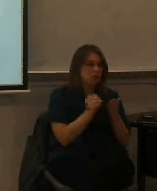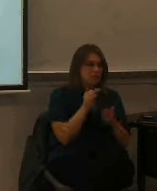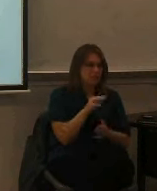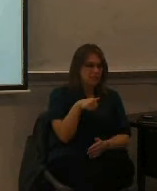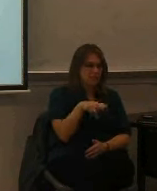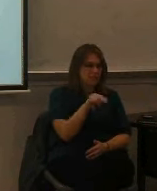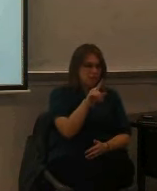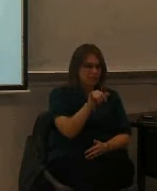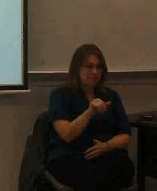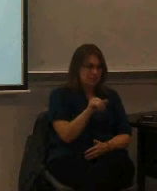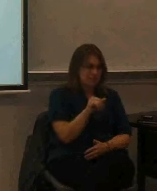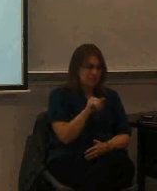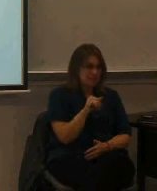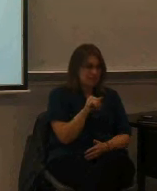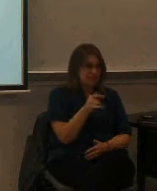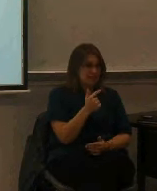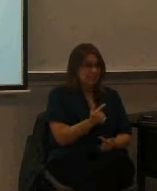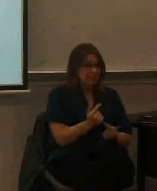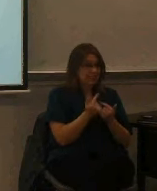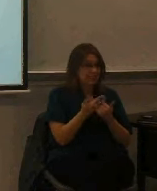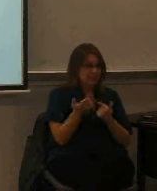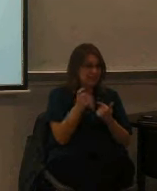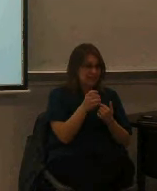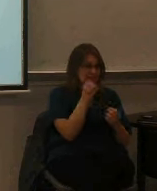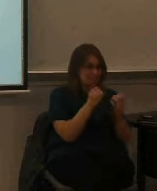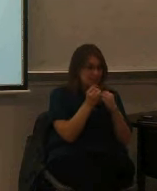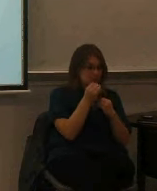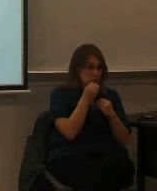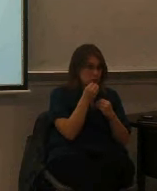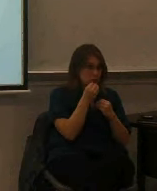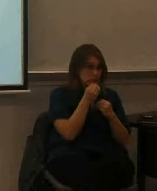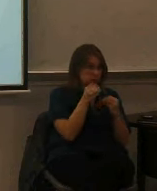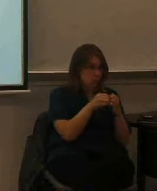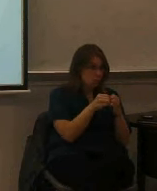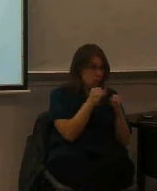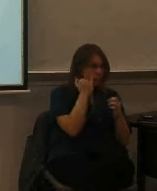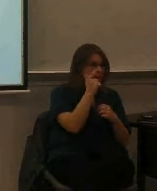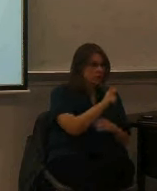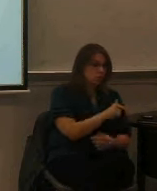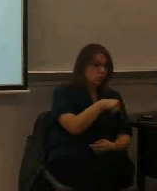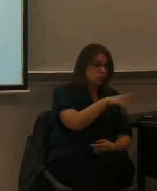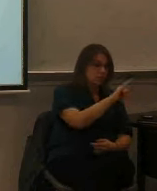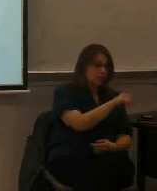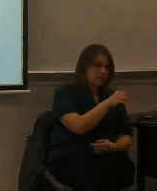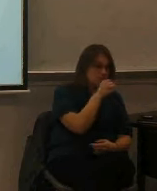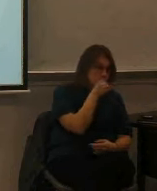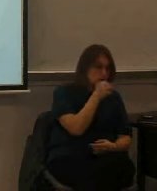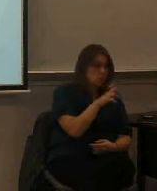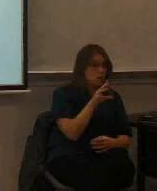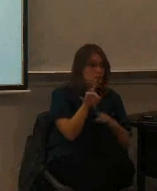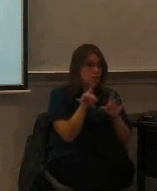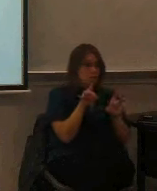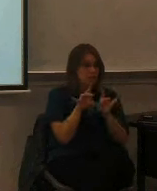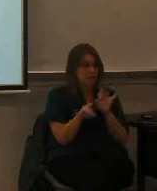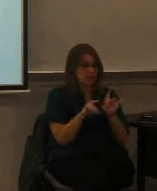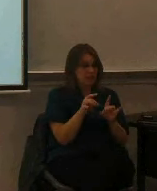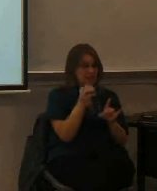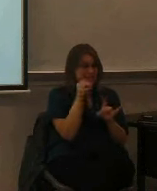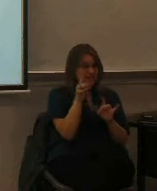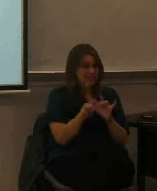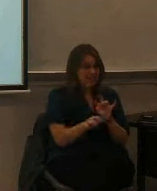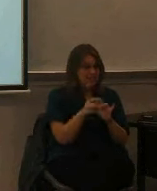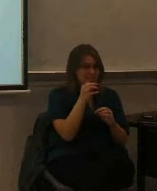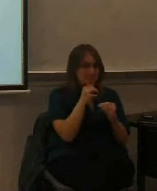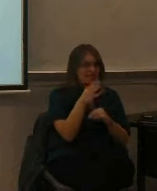The organisms, they'll have to eat more if it's a low quality food, or they'll pick and choose and eat the best quality food that they